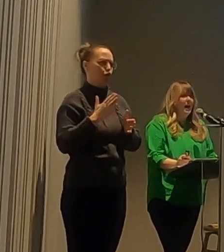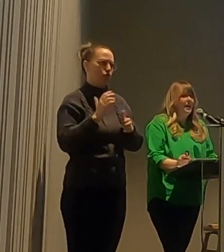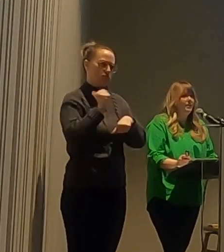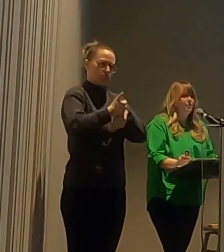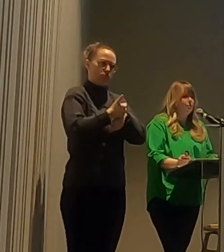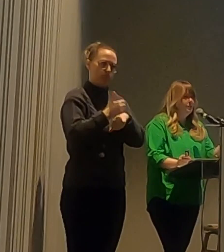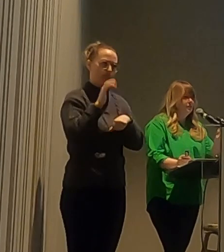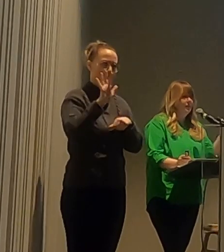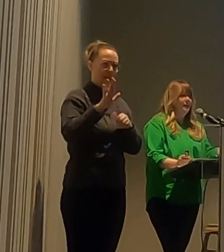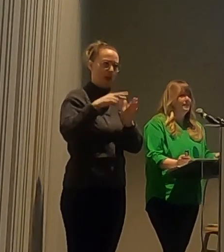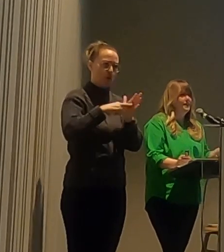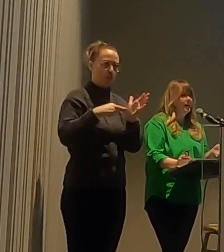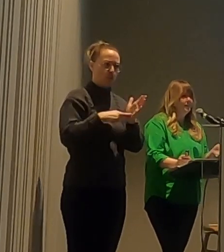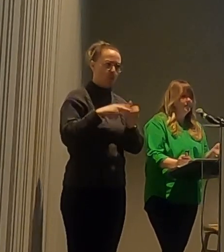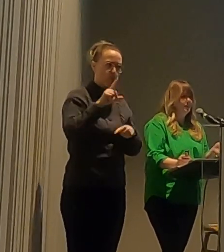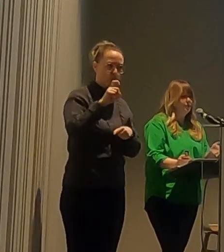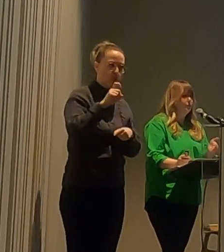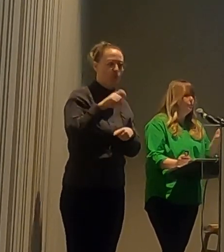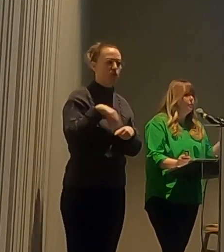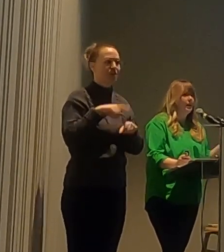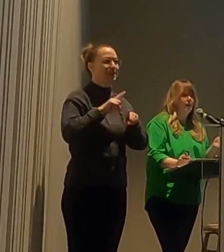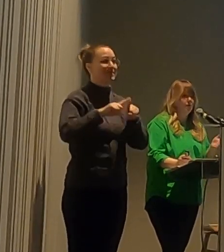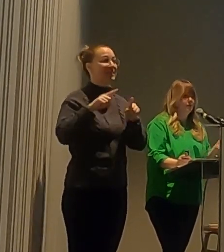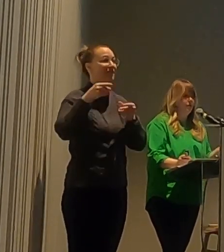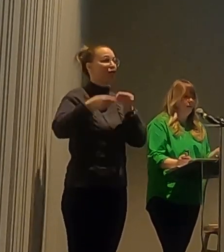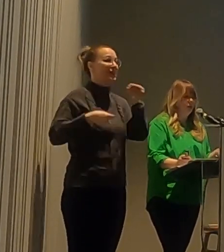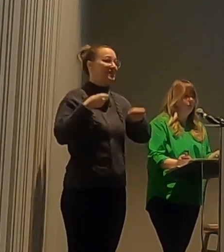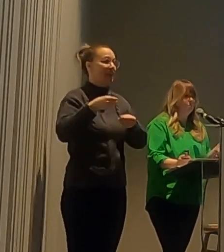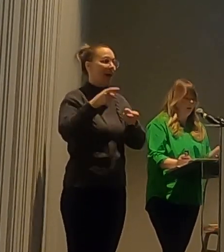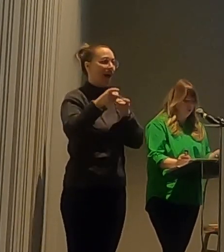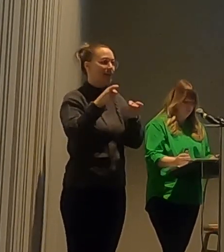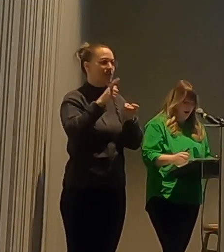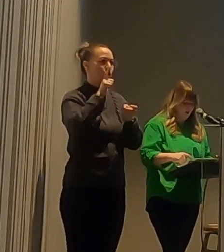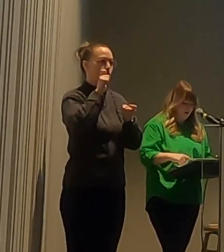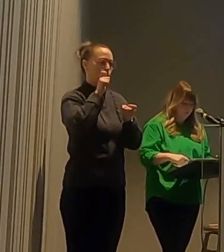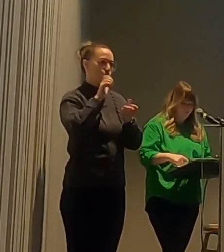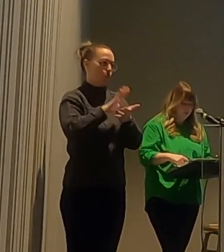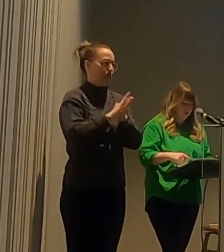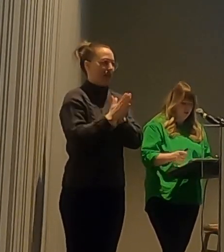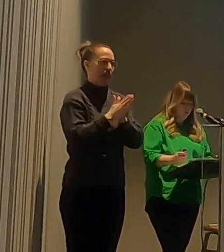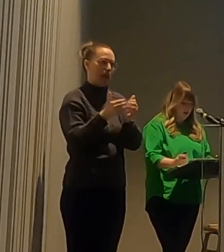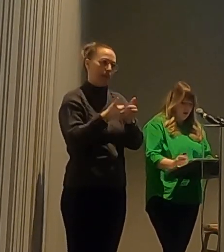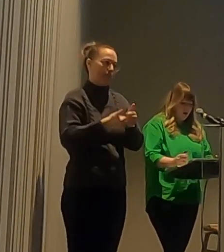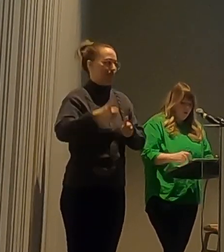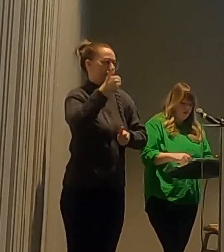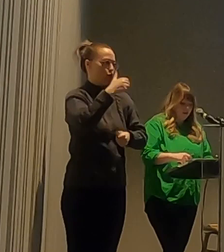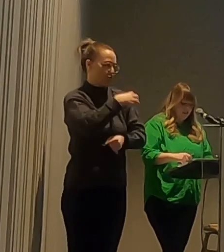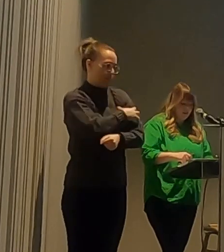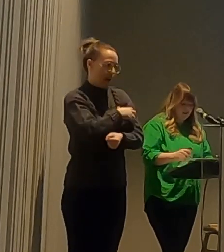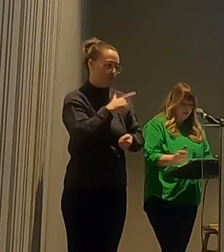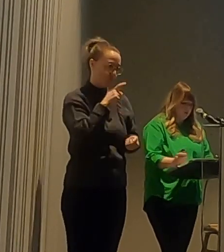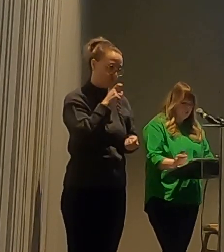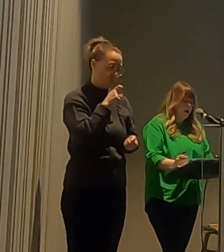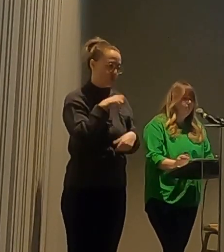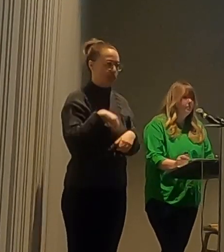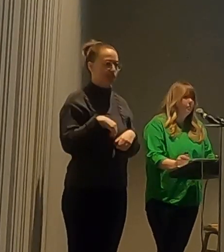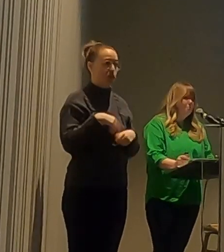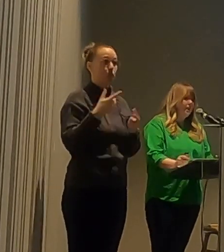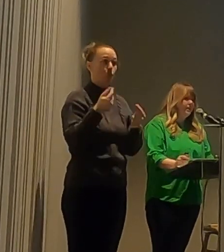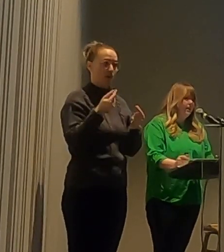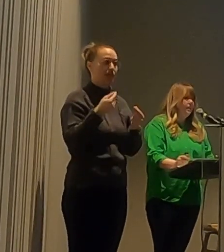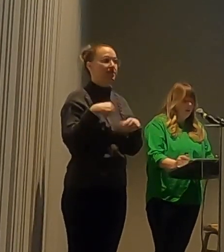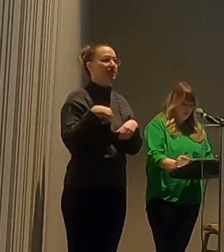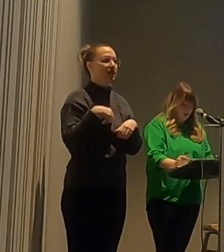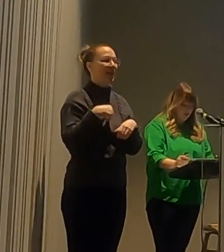rule? And through these various dynasties, who came into the major power? So what they did is they subscribed